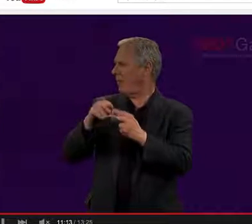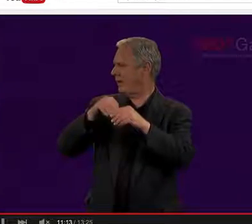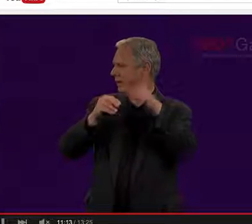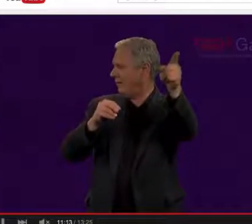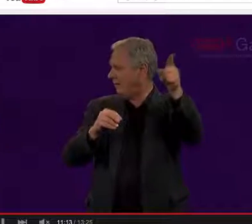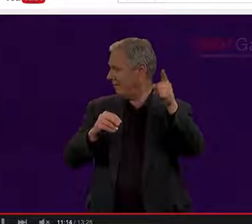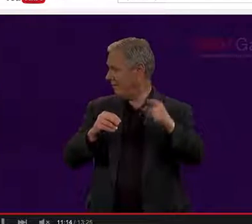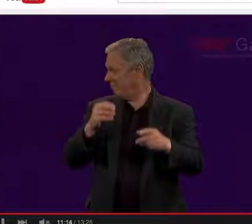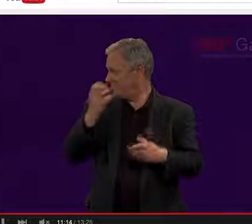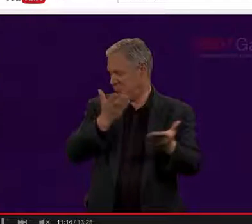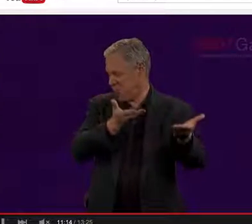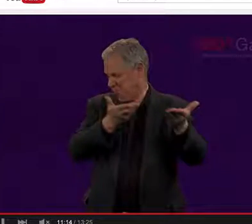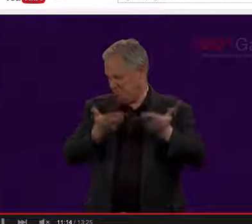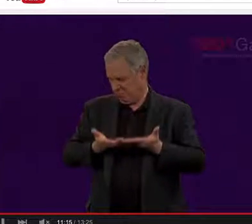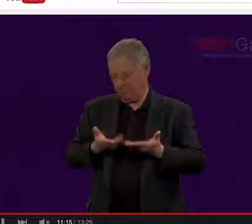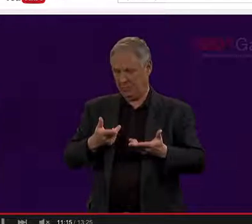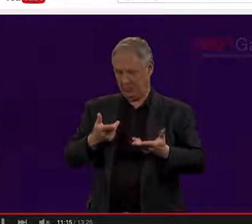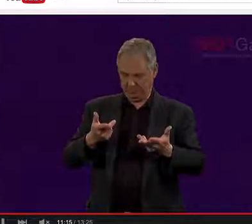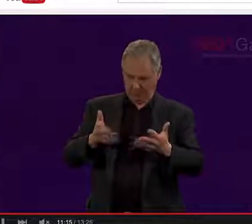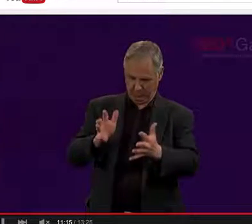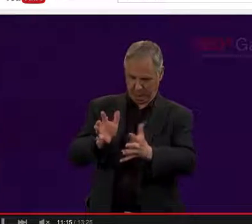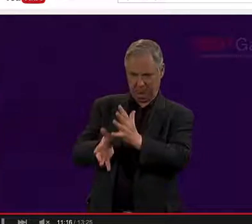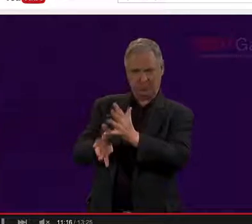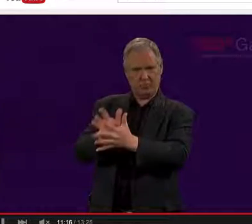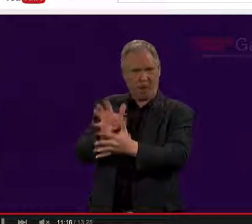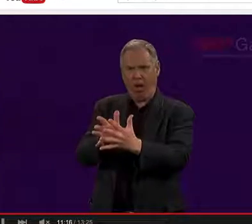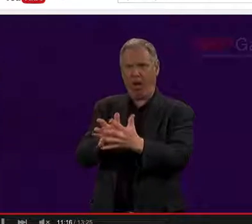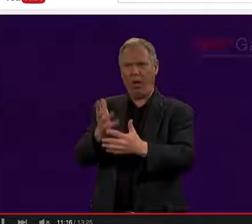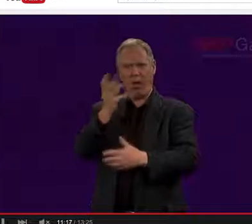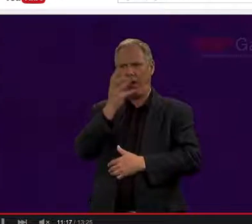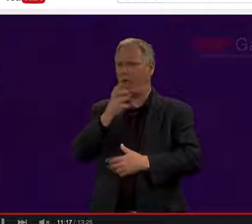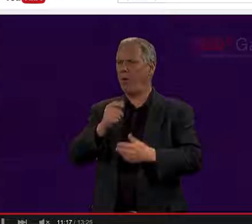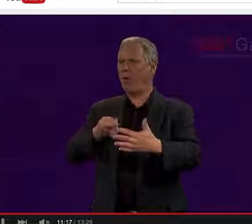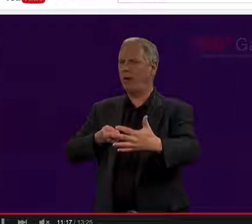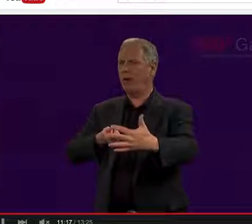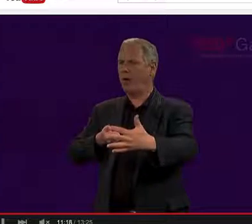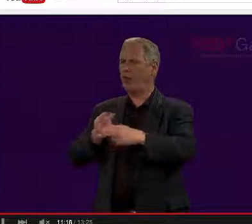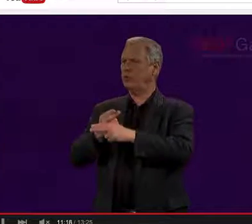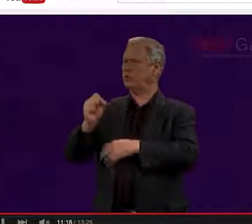make what we just saw, and we brought it over here.